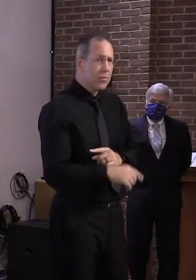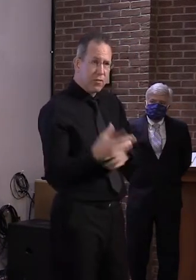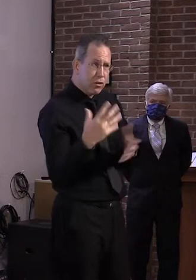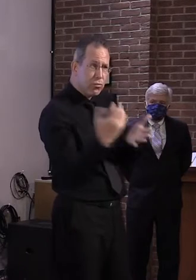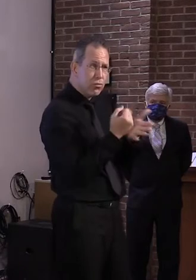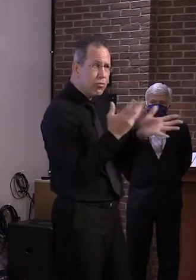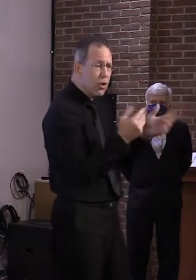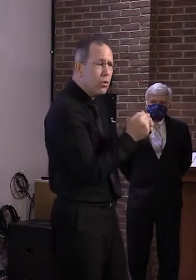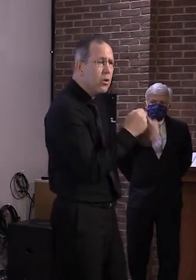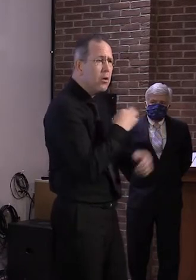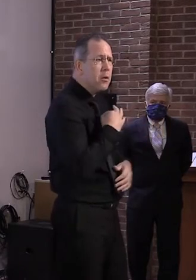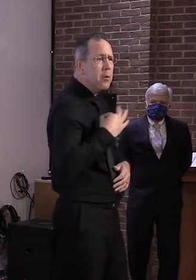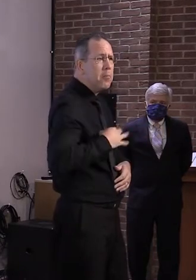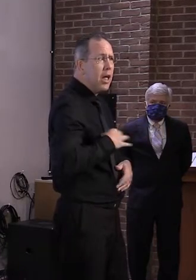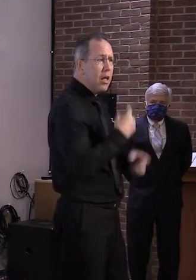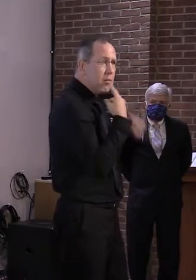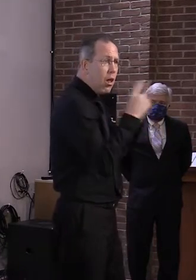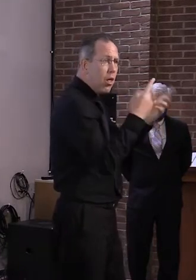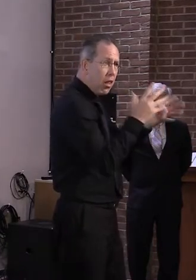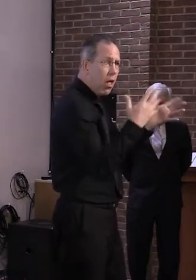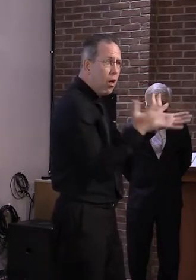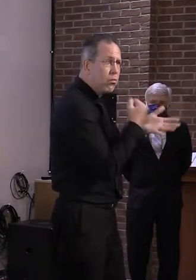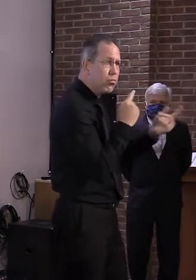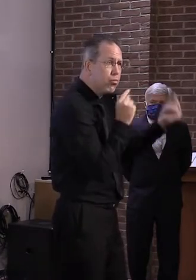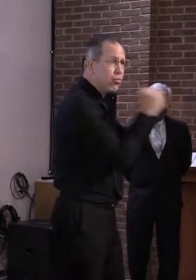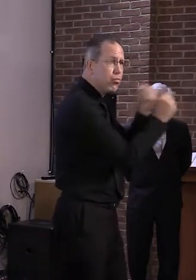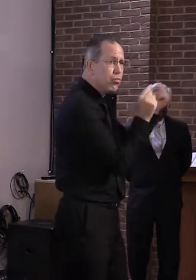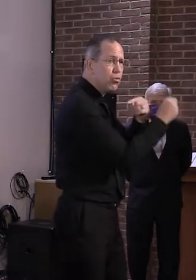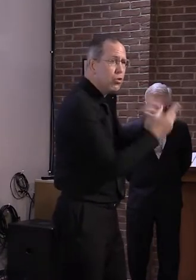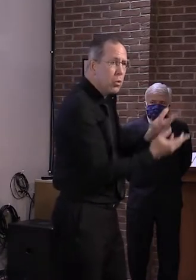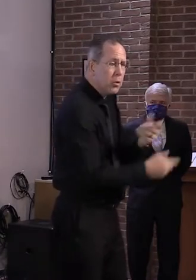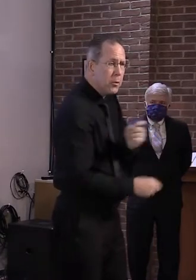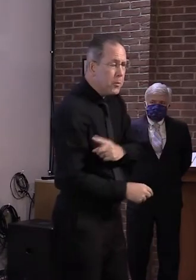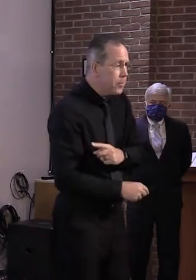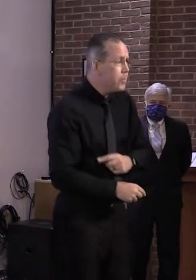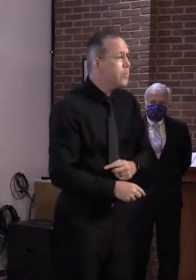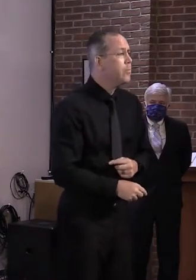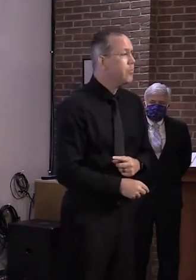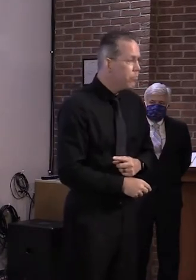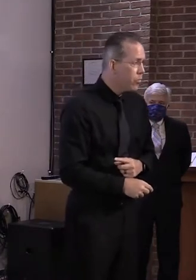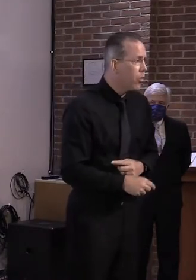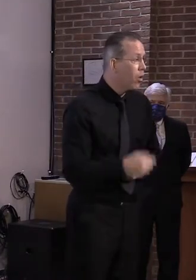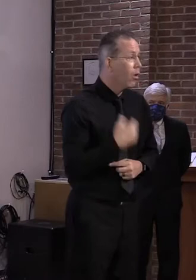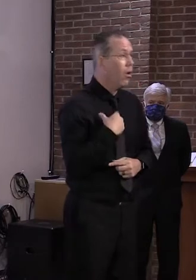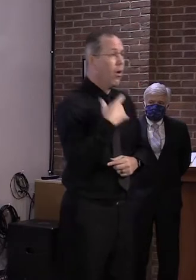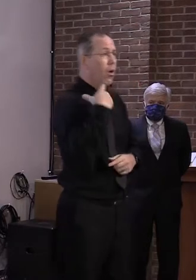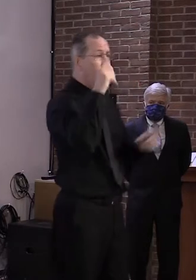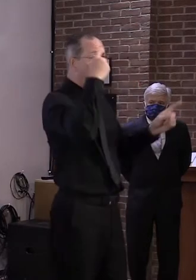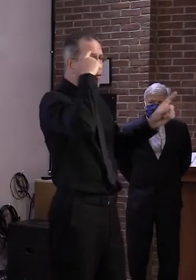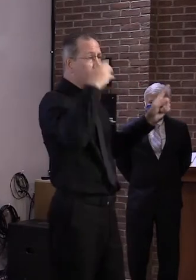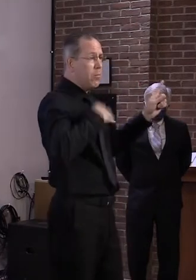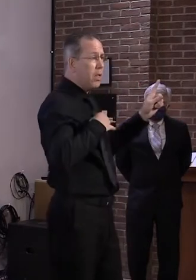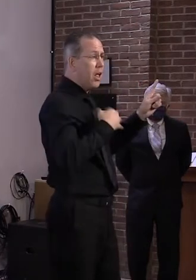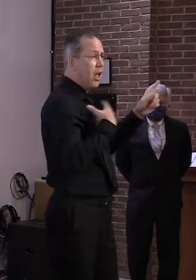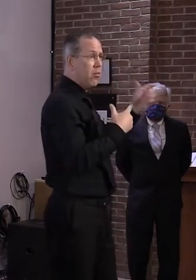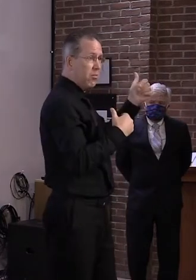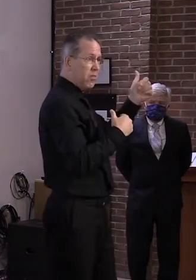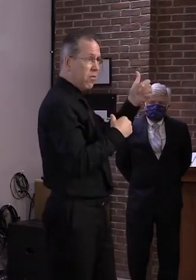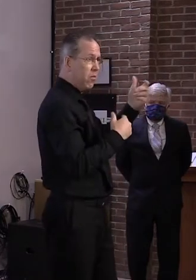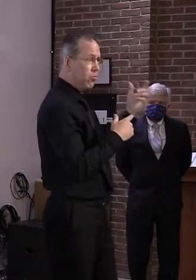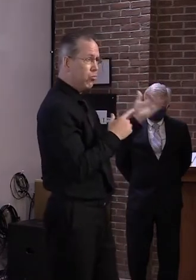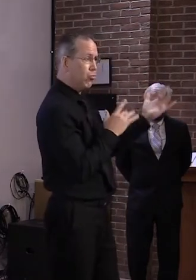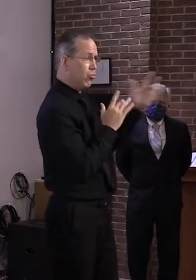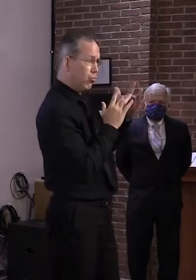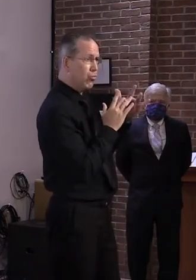Well, no, I think Governor Mills had said before. I just don't know if the date, maybe Commissioner Pichuk,